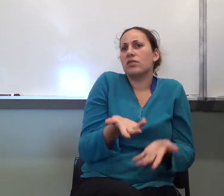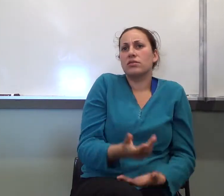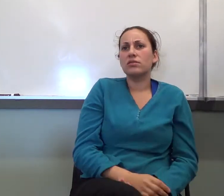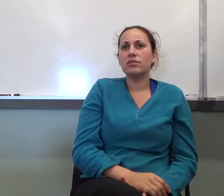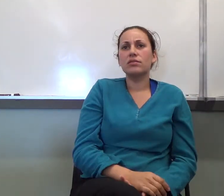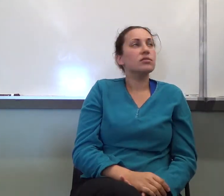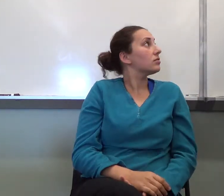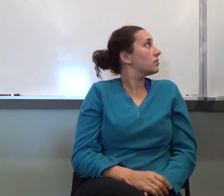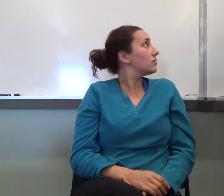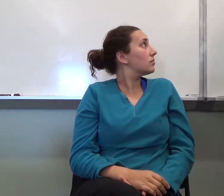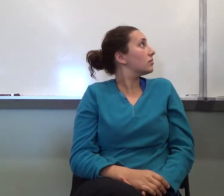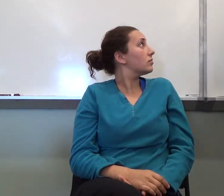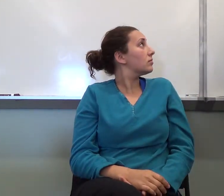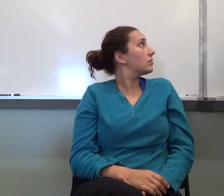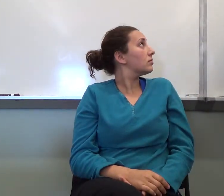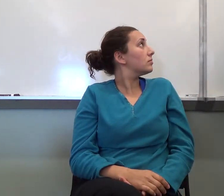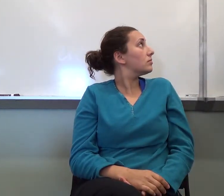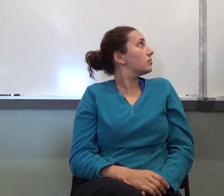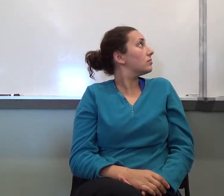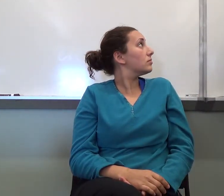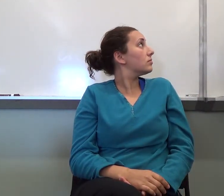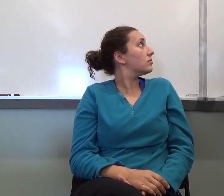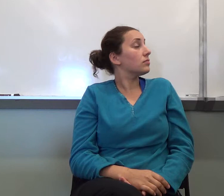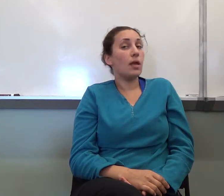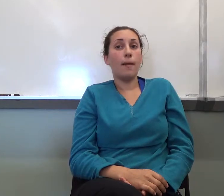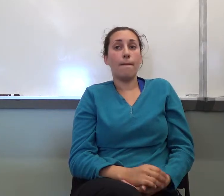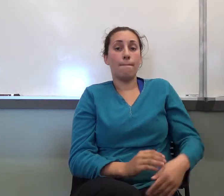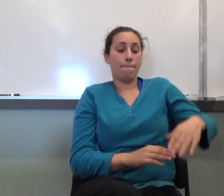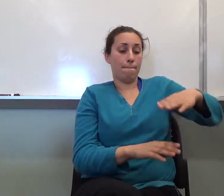Base is a number